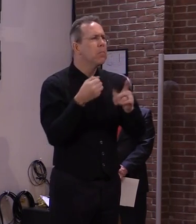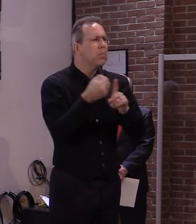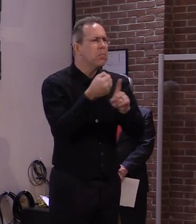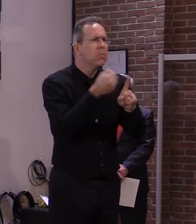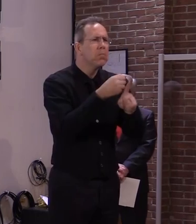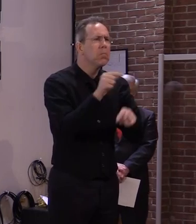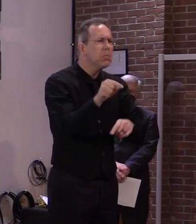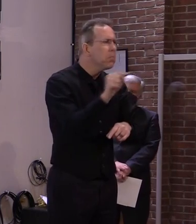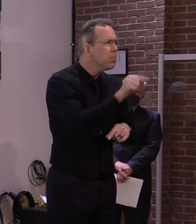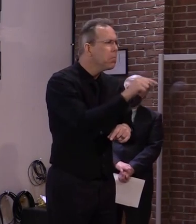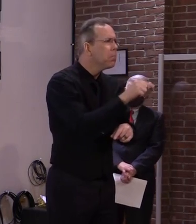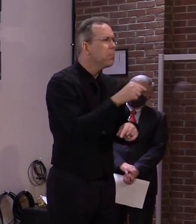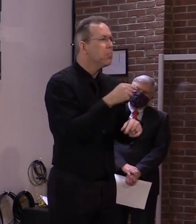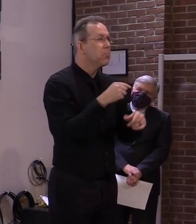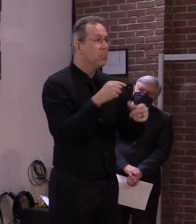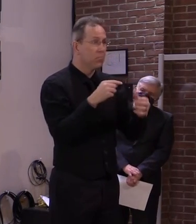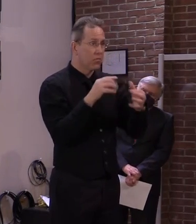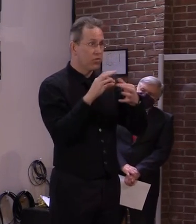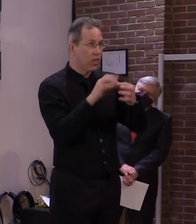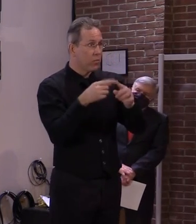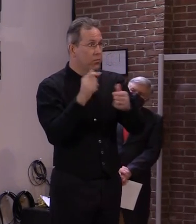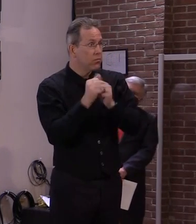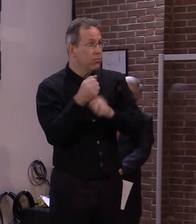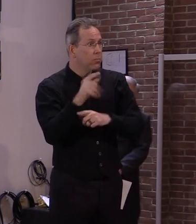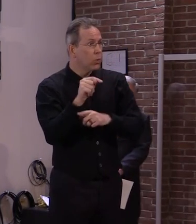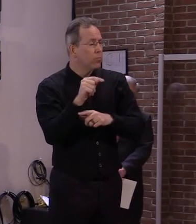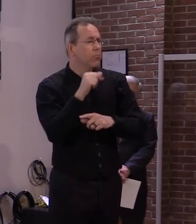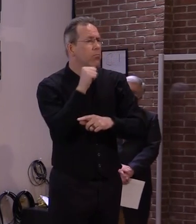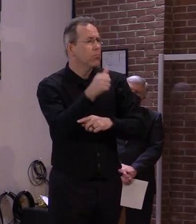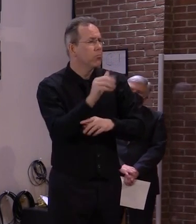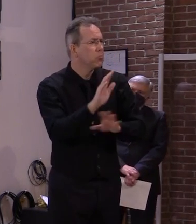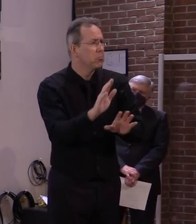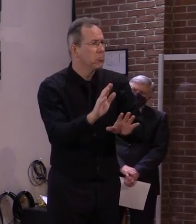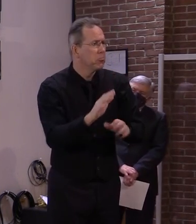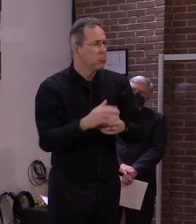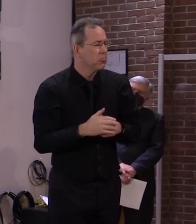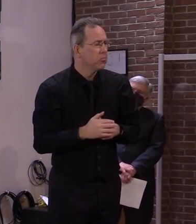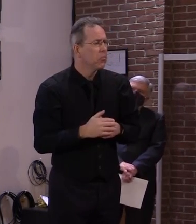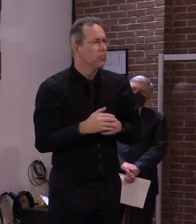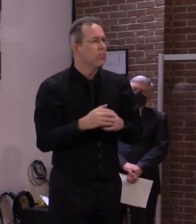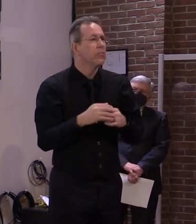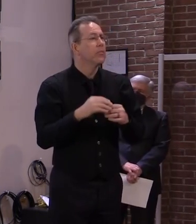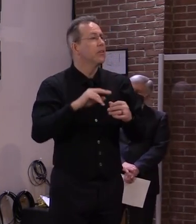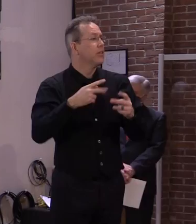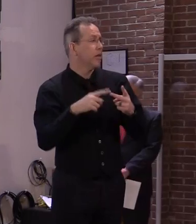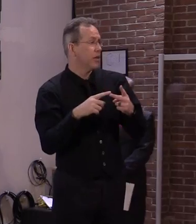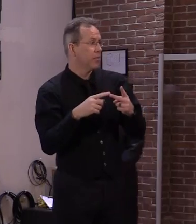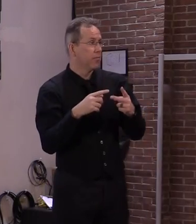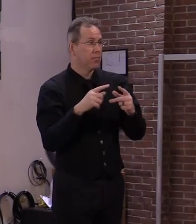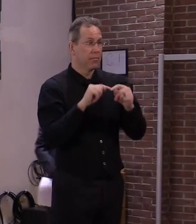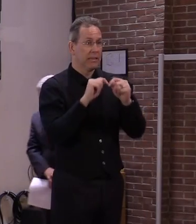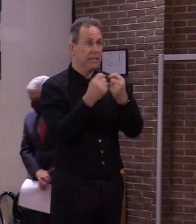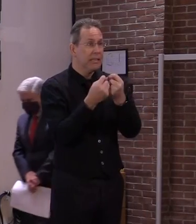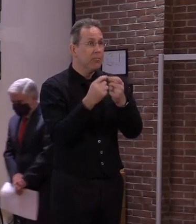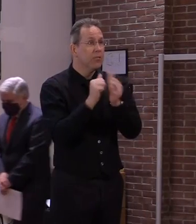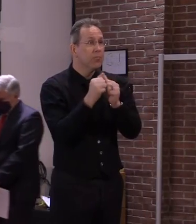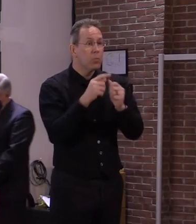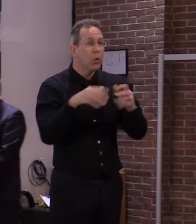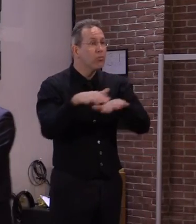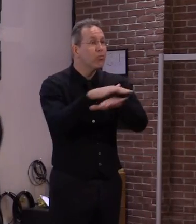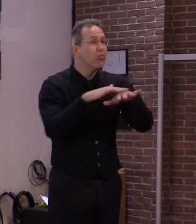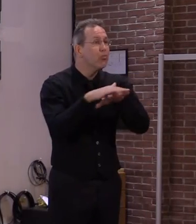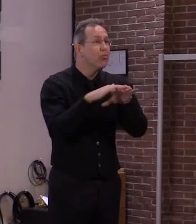related. I've not been noting a lot of teams being impacted by cases.